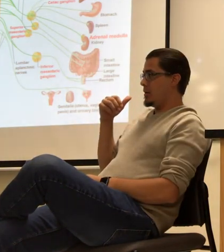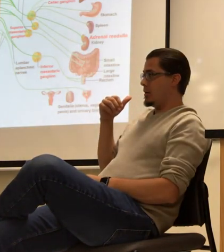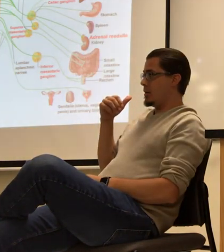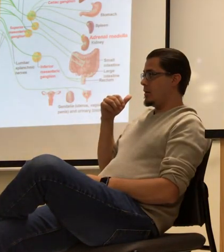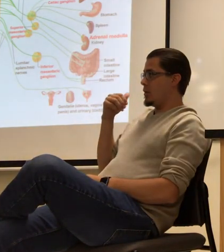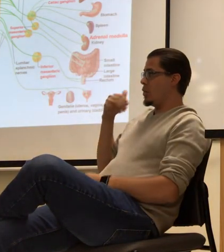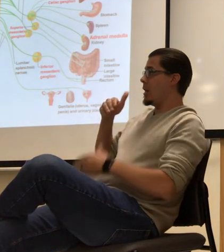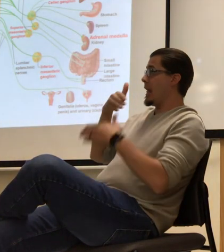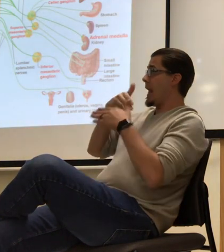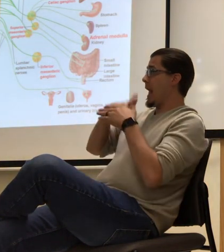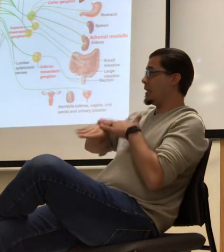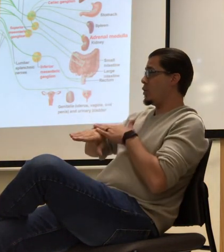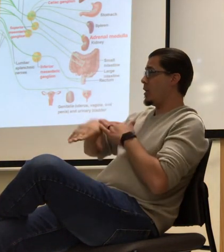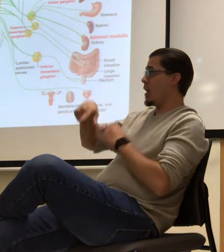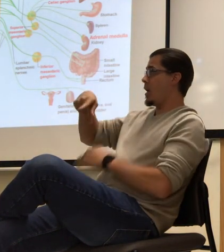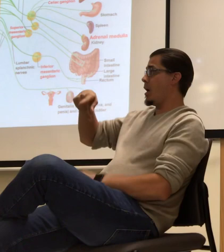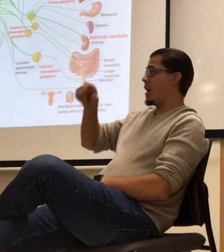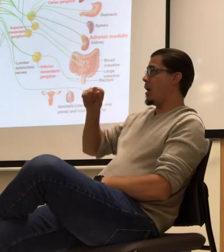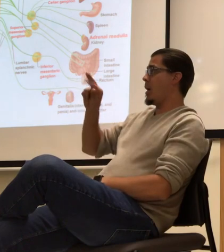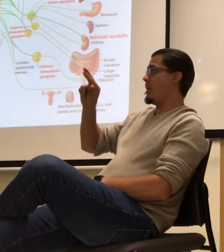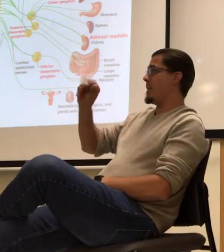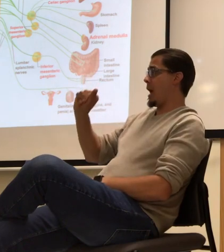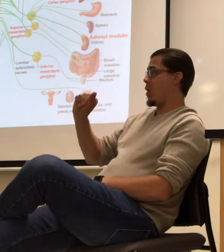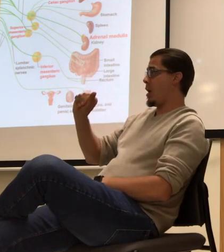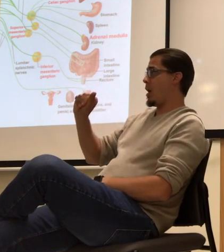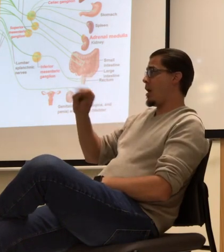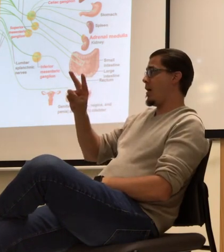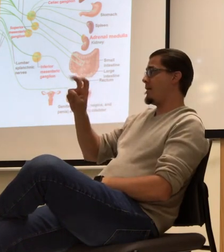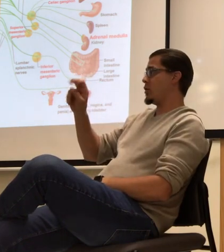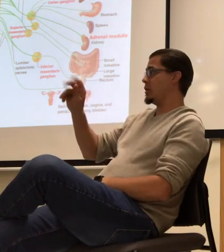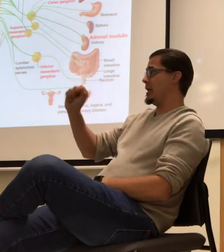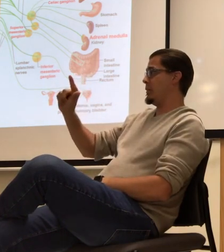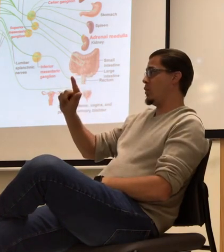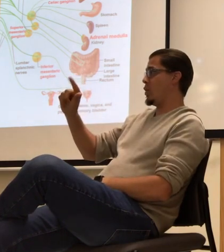the paravertebral ganglion, goes through,